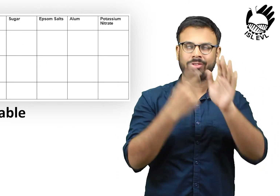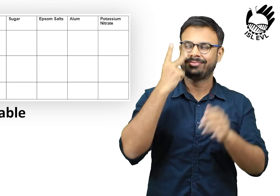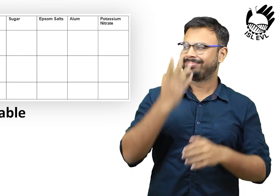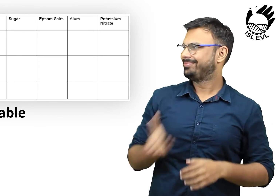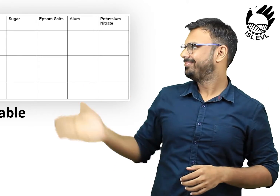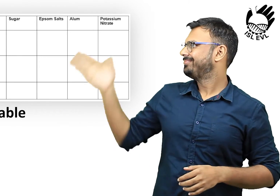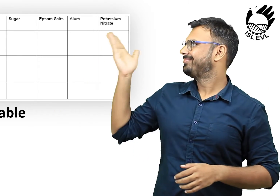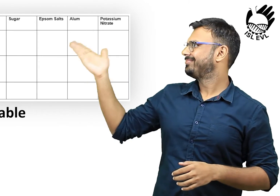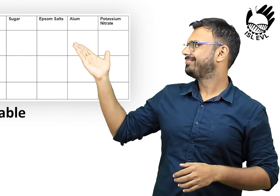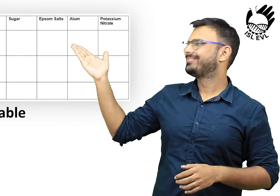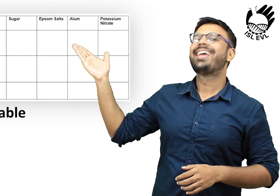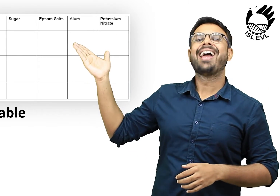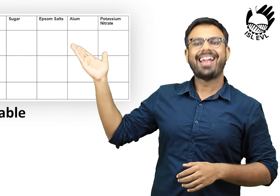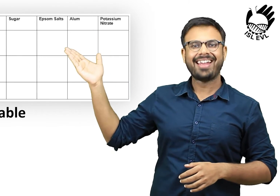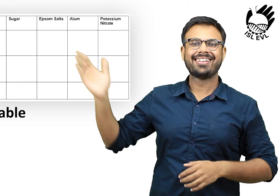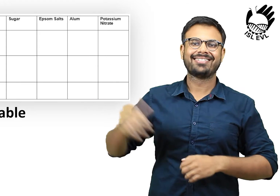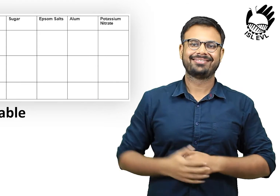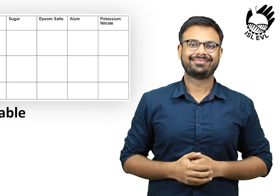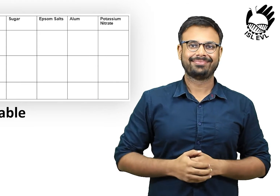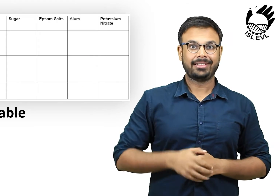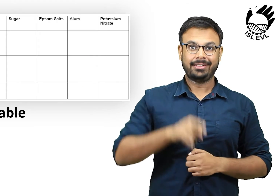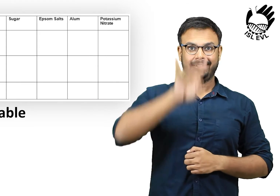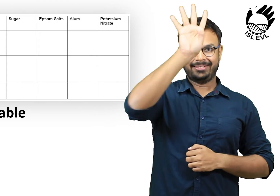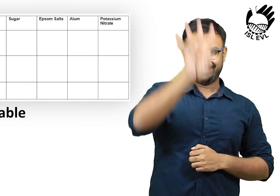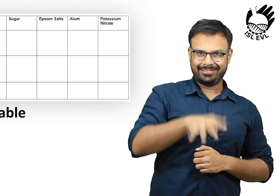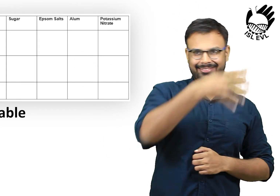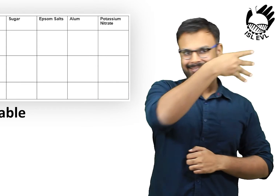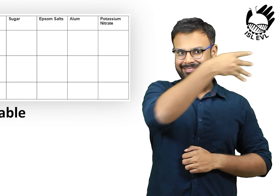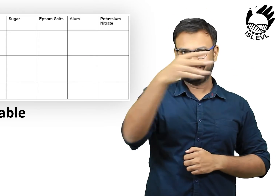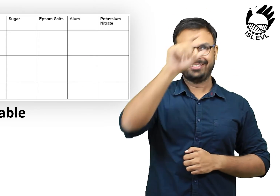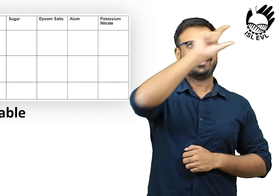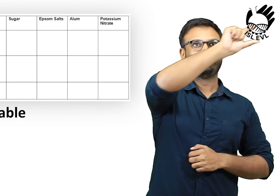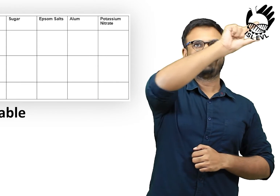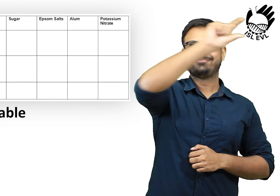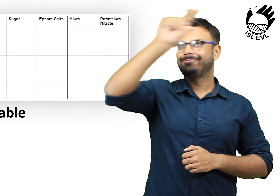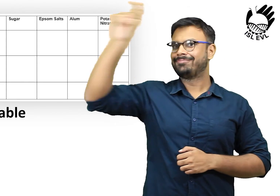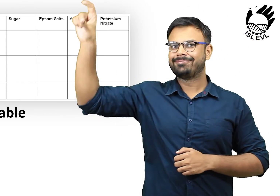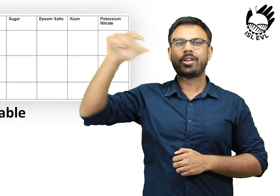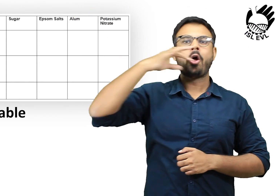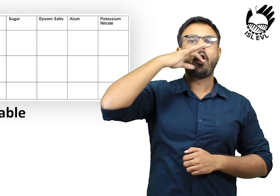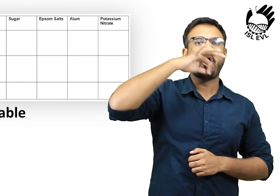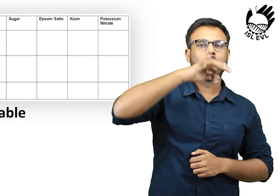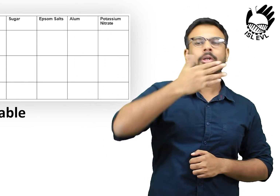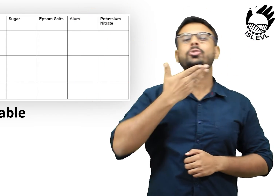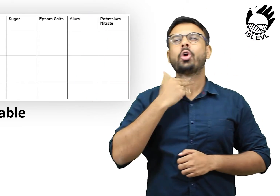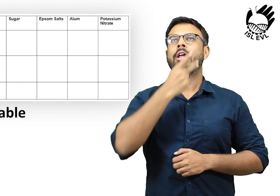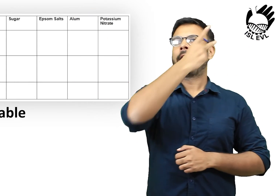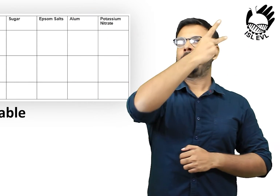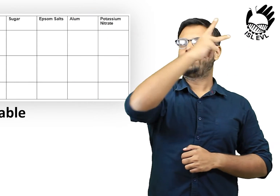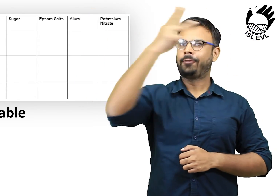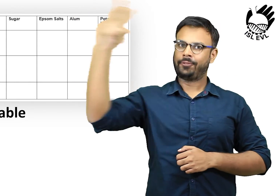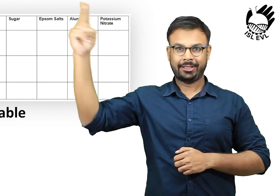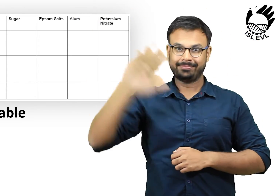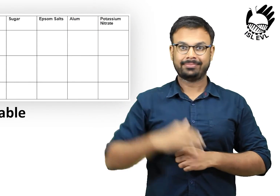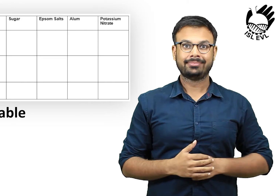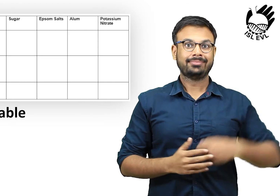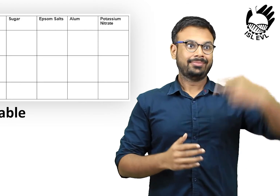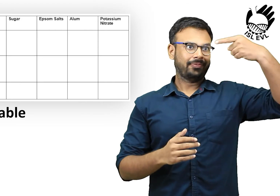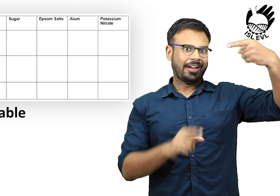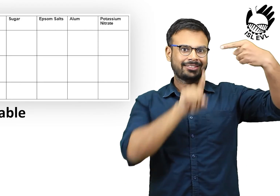sugar, Epsom salts, alum, and potassium nitrate. And on the first column, it was given the bases